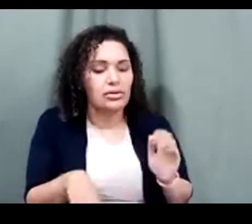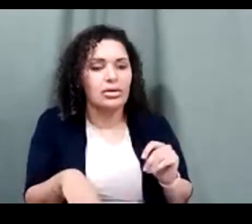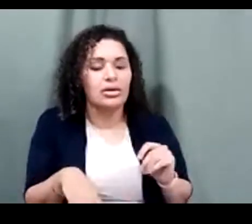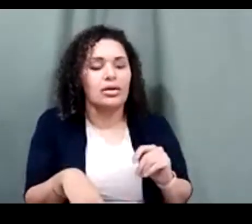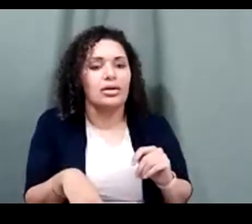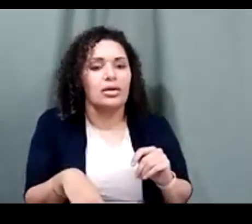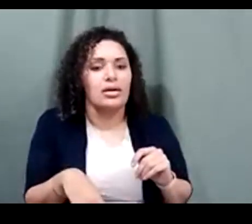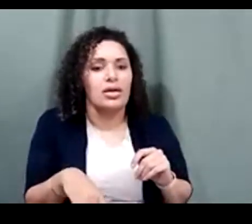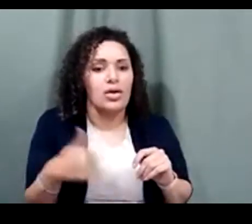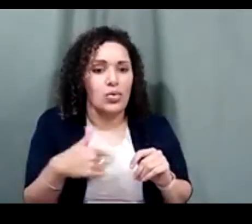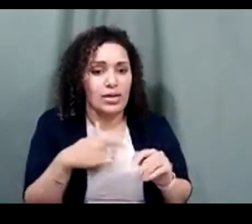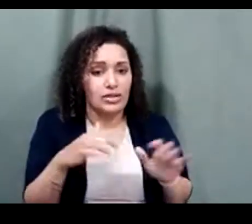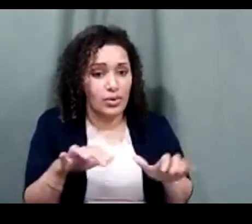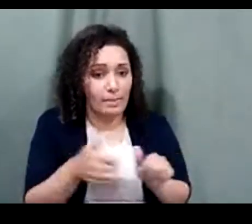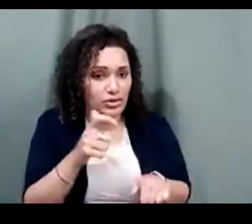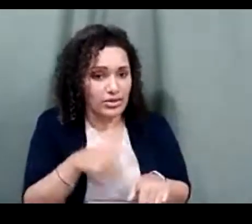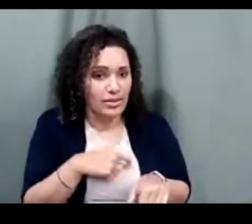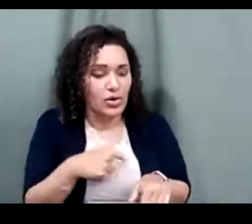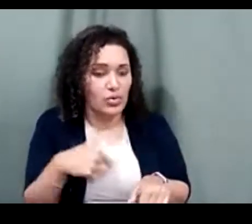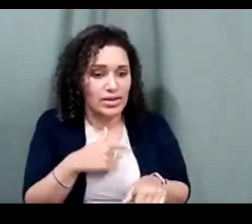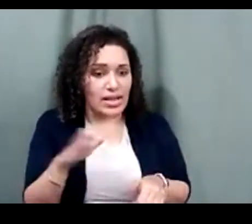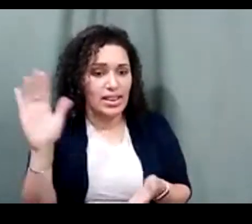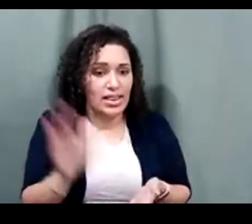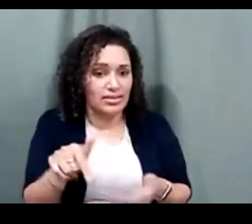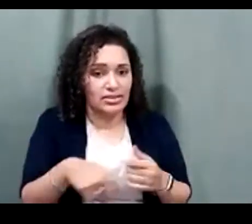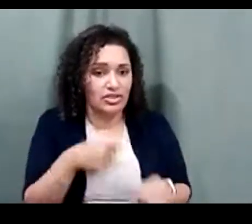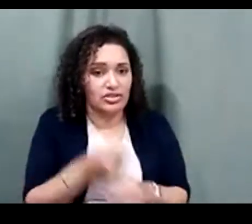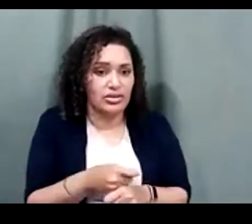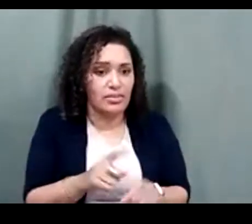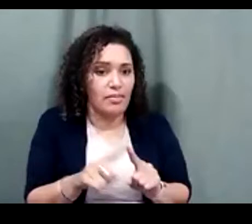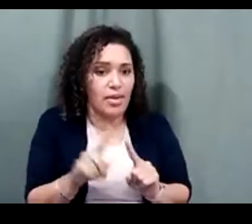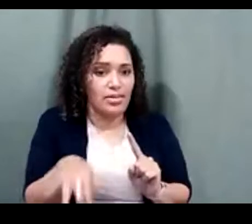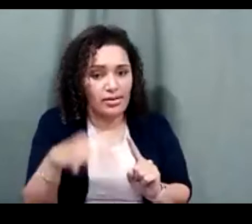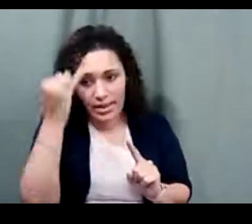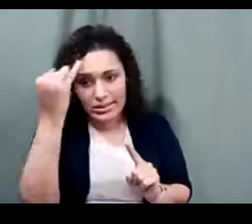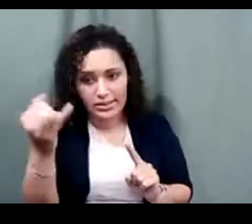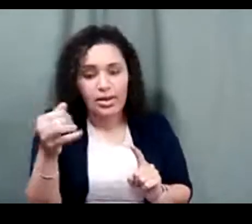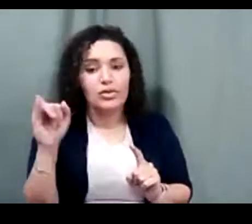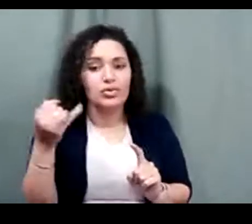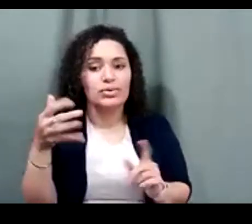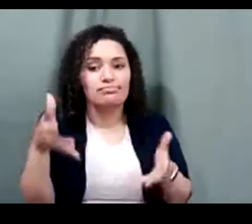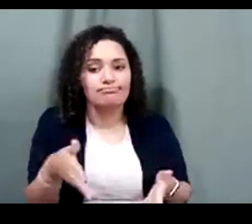And we do it most of the time. We did less of it this year. But the idea is that juice sitting there with